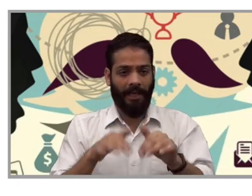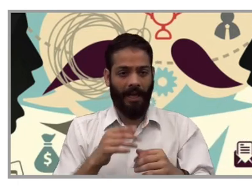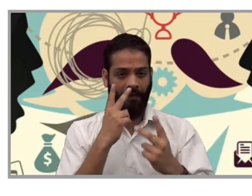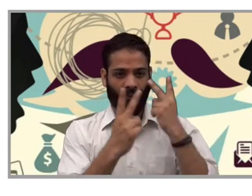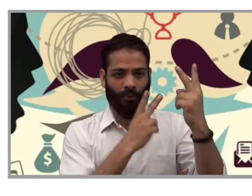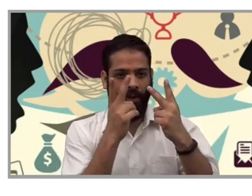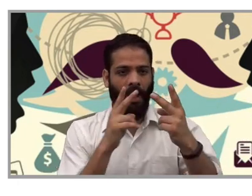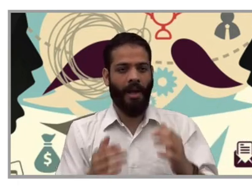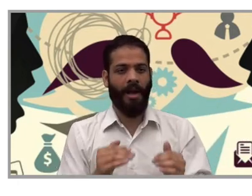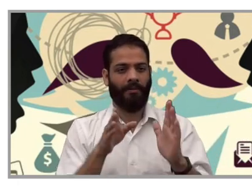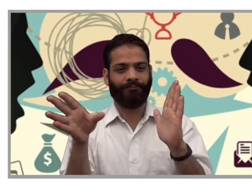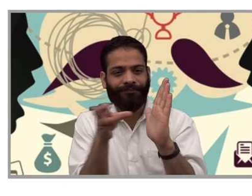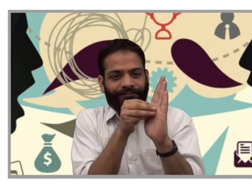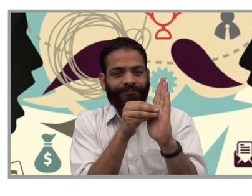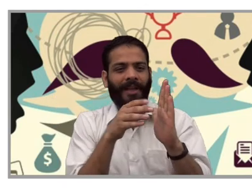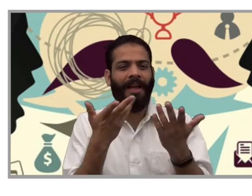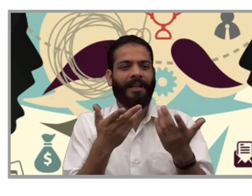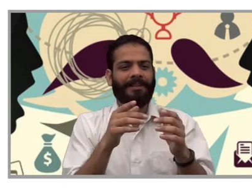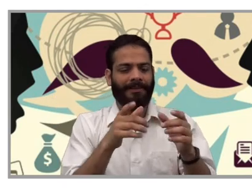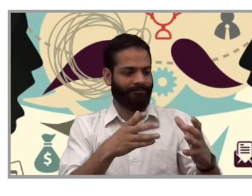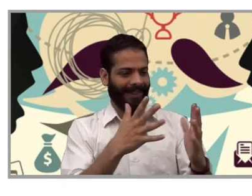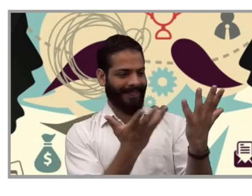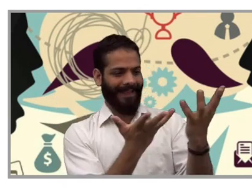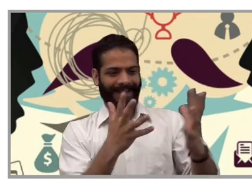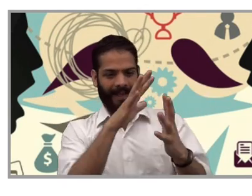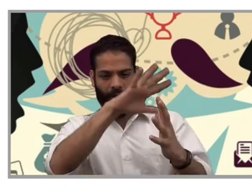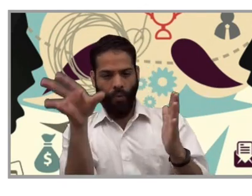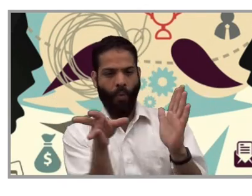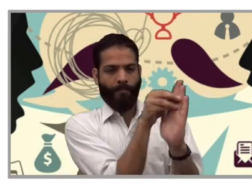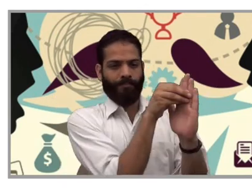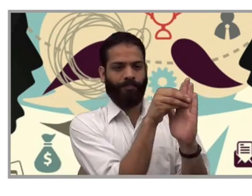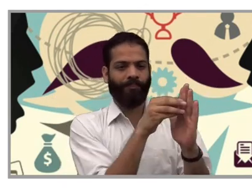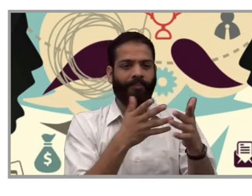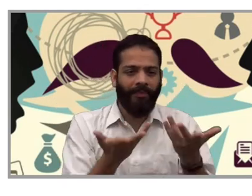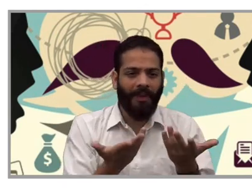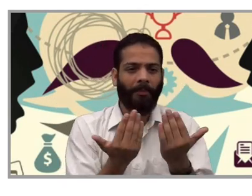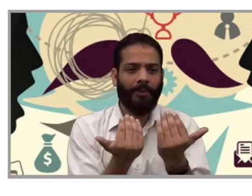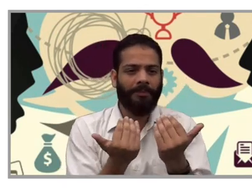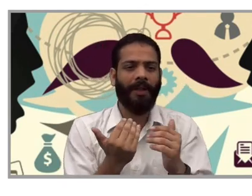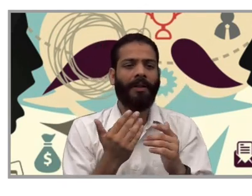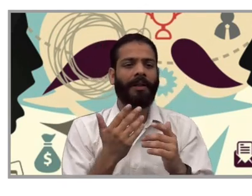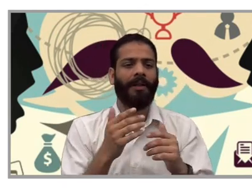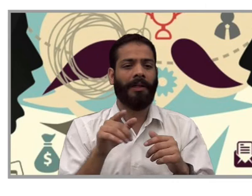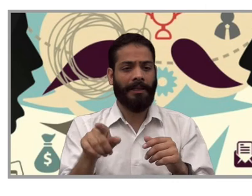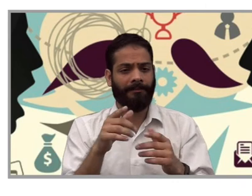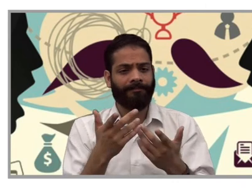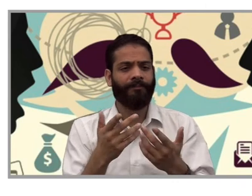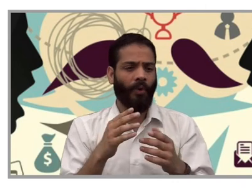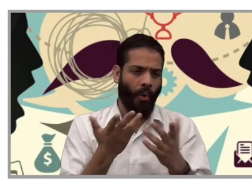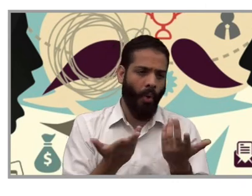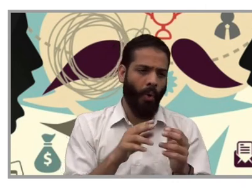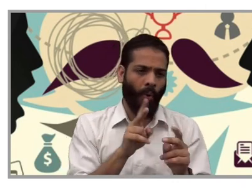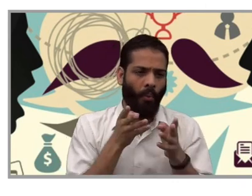Similarly, a signer may index to the body to mean body. This shows that signs can be